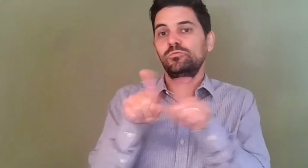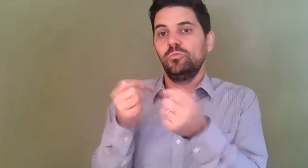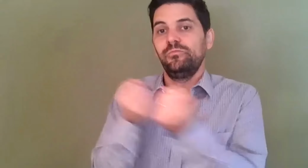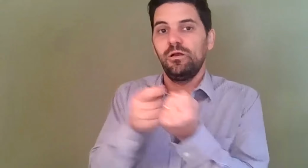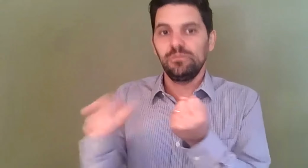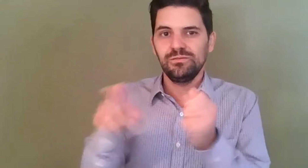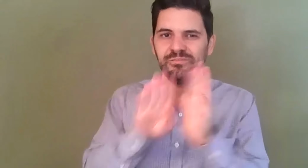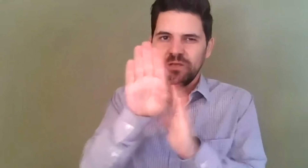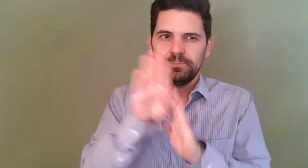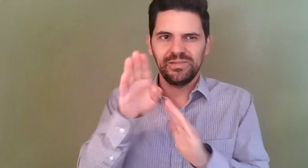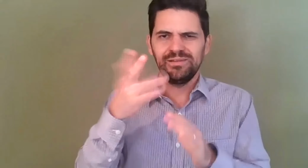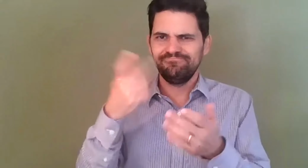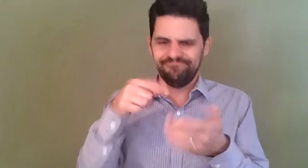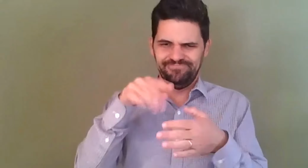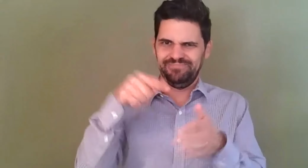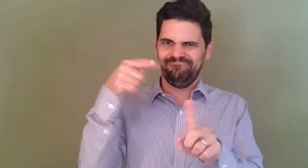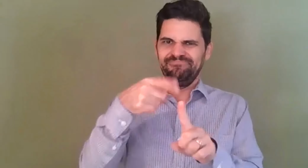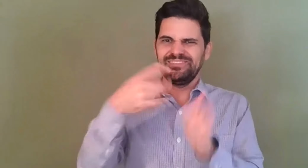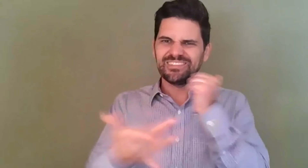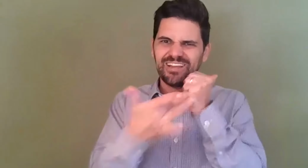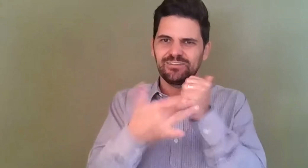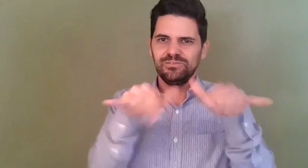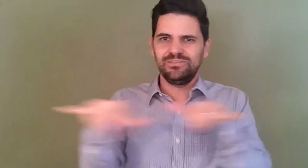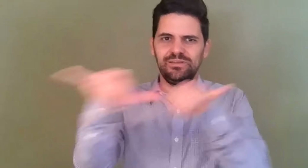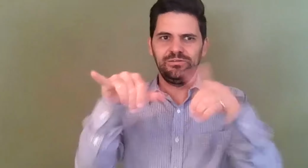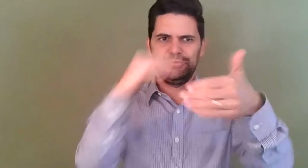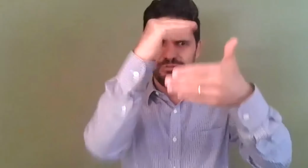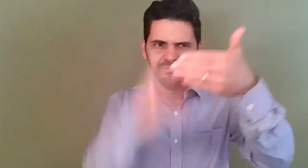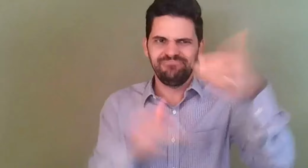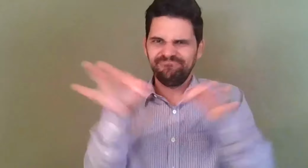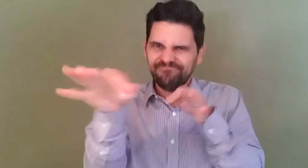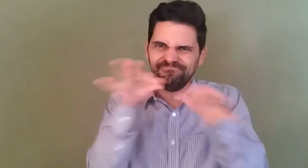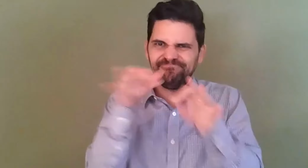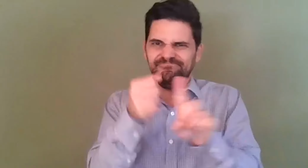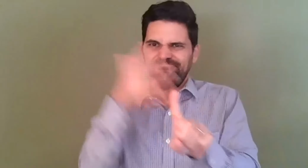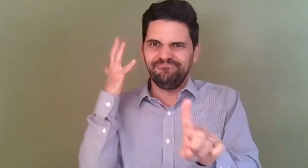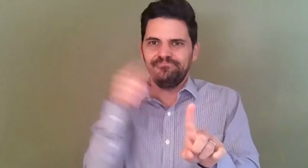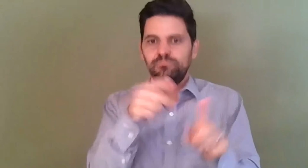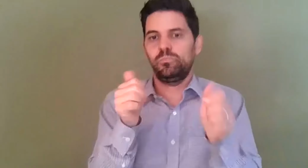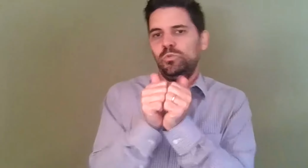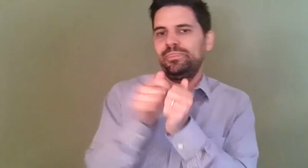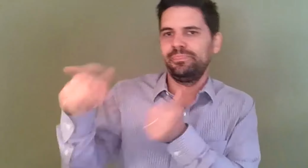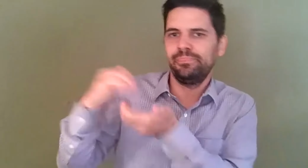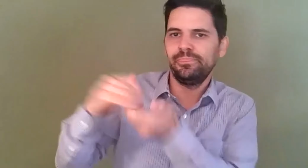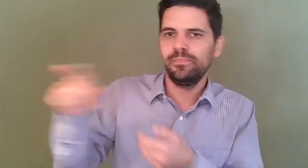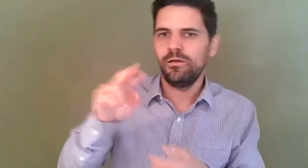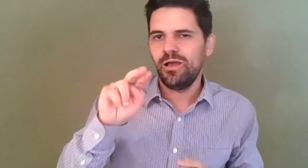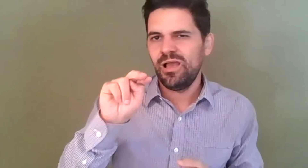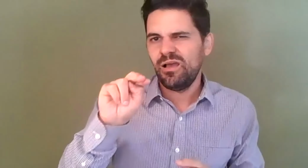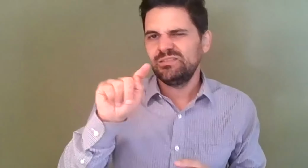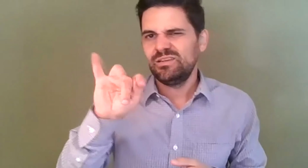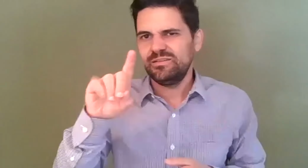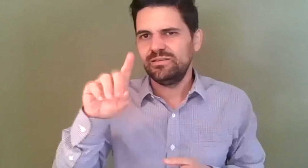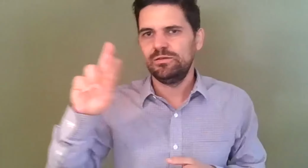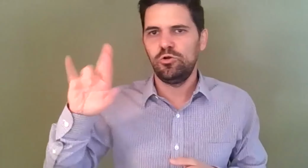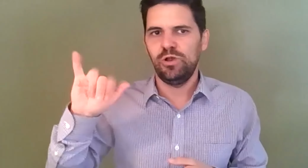were, to help ensure these books were in high quality, the ACR also funded the development of technical standards